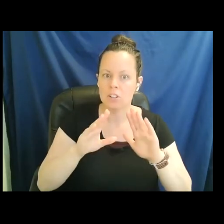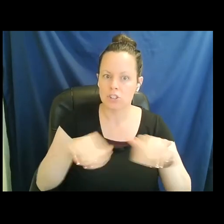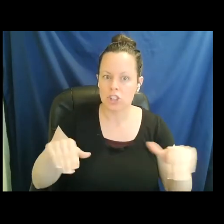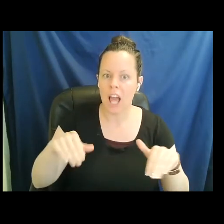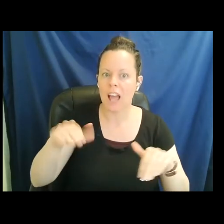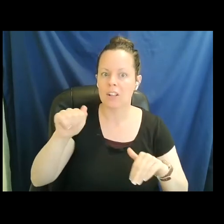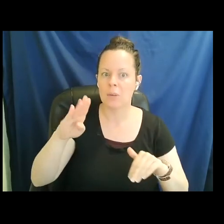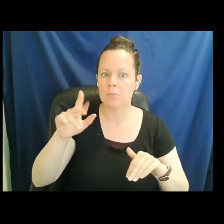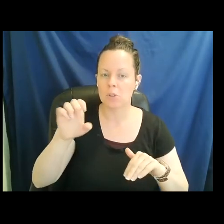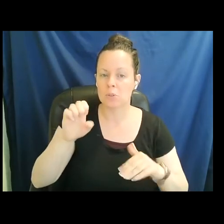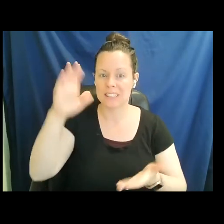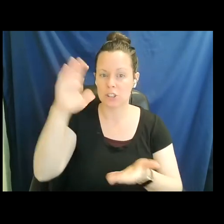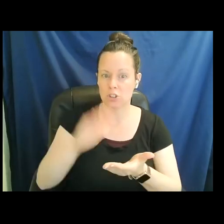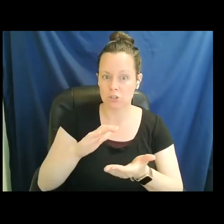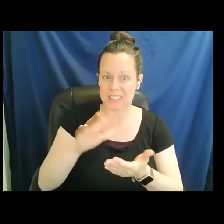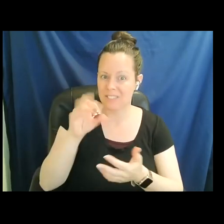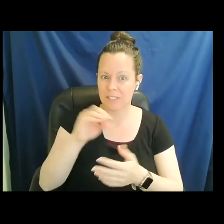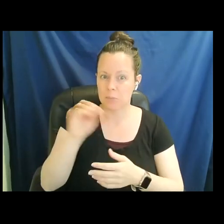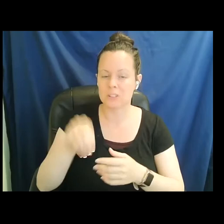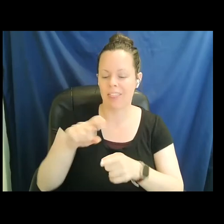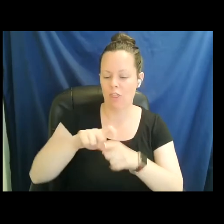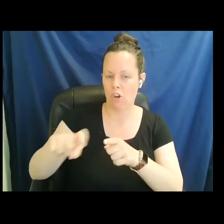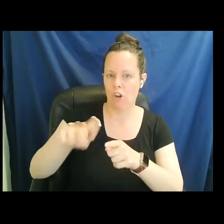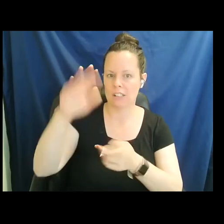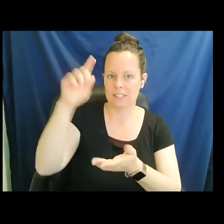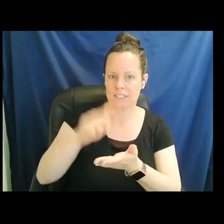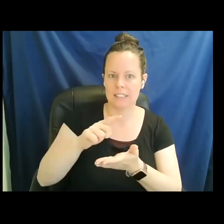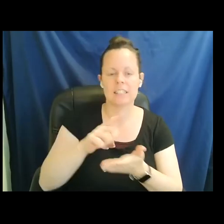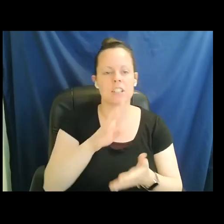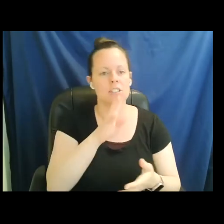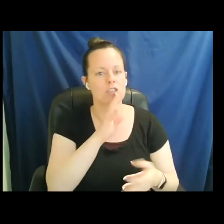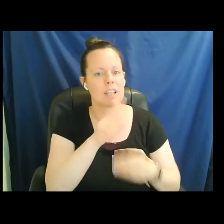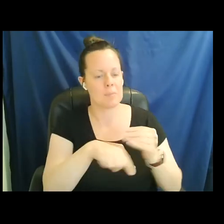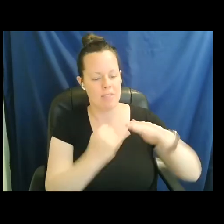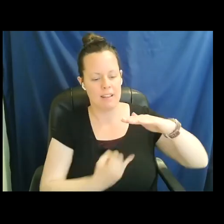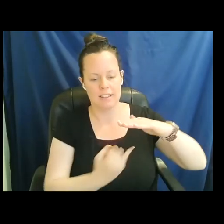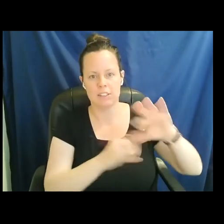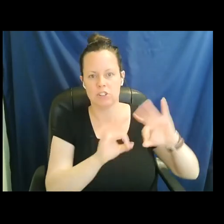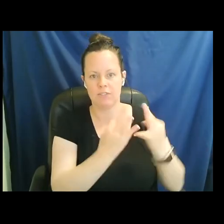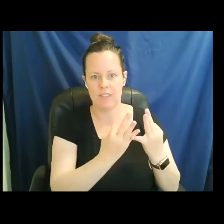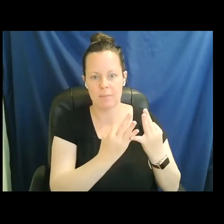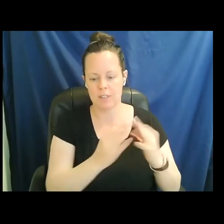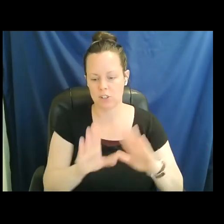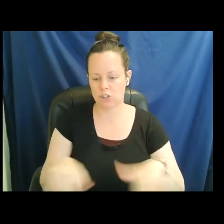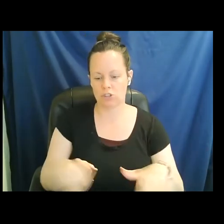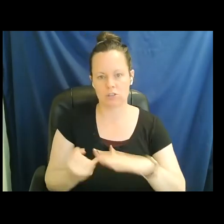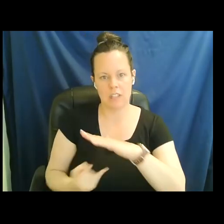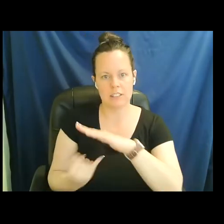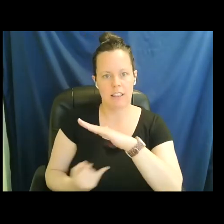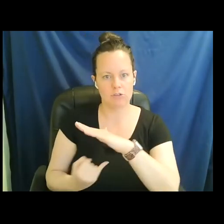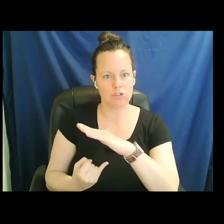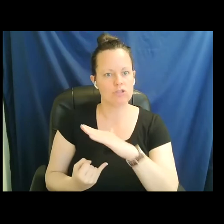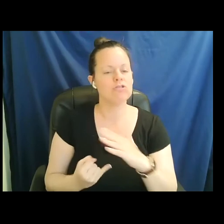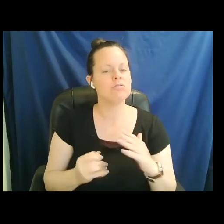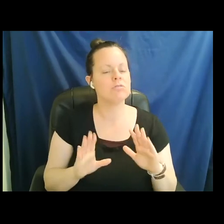50%. It again speaks to the isolation of families, the isolation of children. Kids